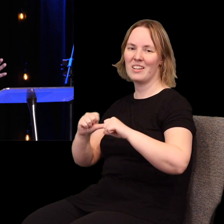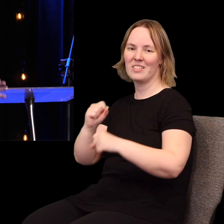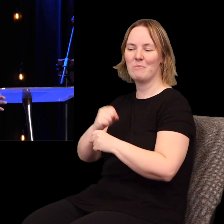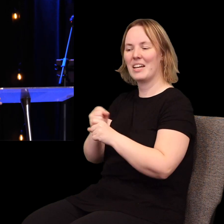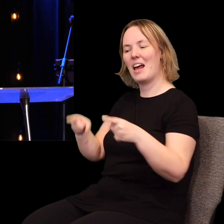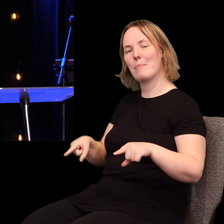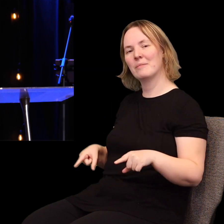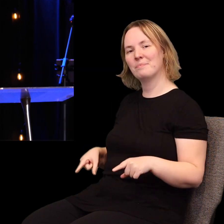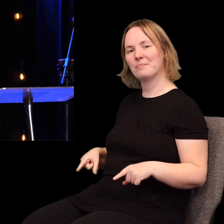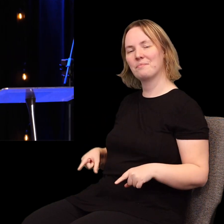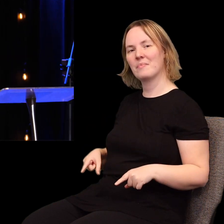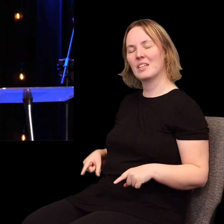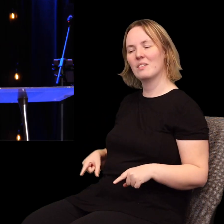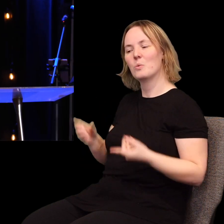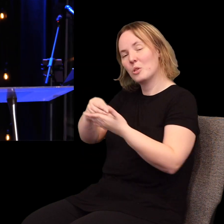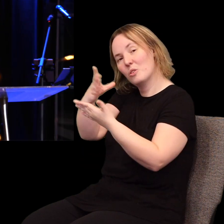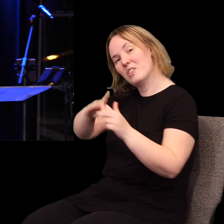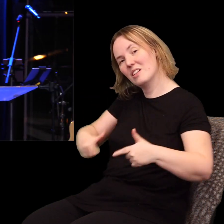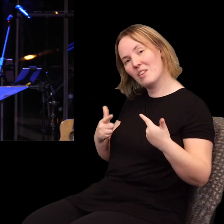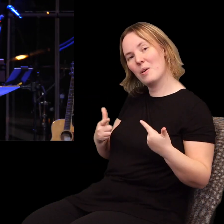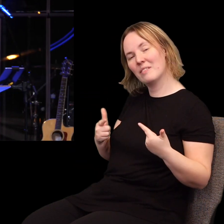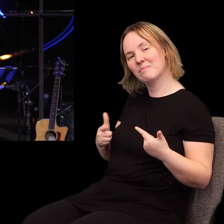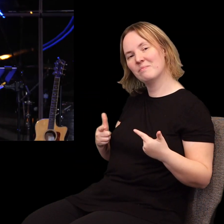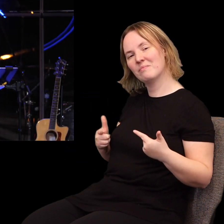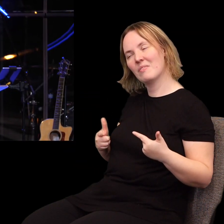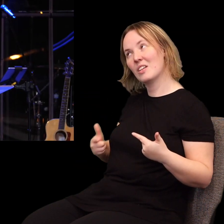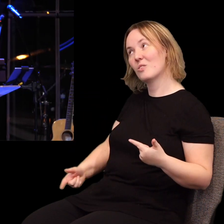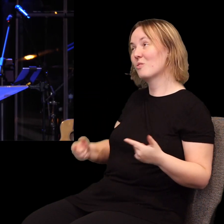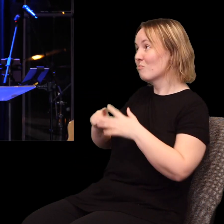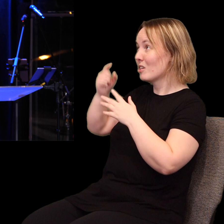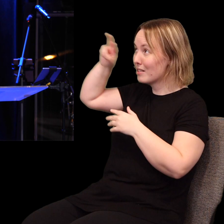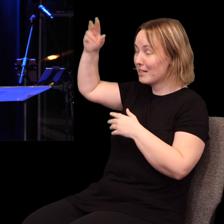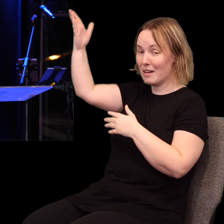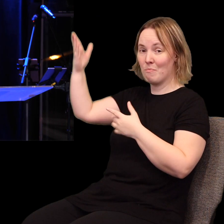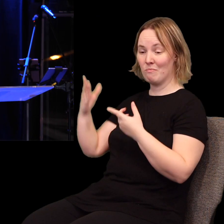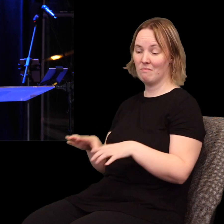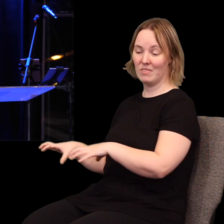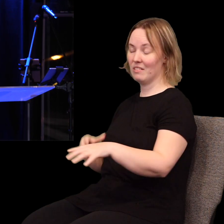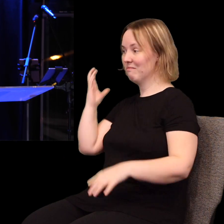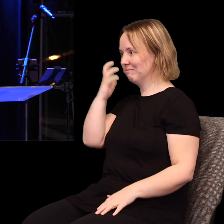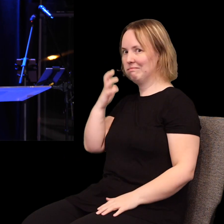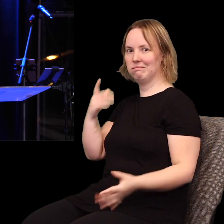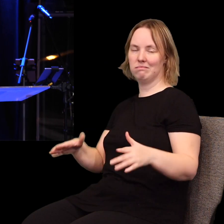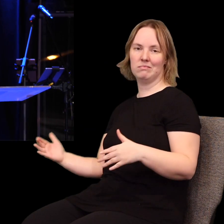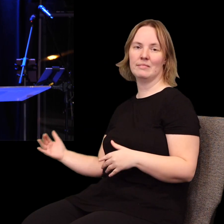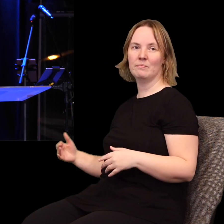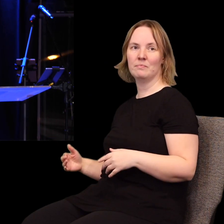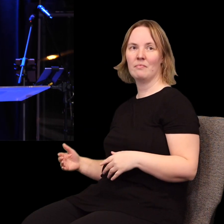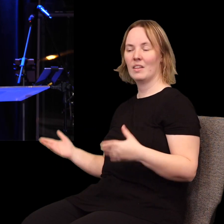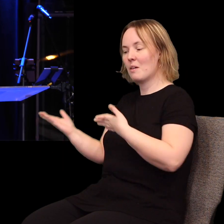to make it happen. And the Lord says when you learn to live that way, you begin to see him do incredible